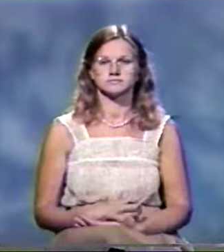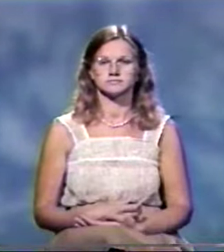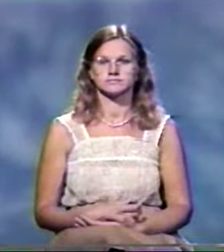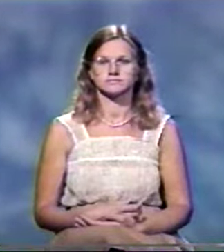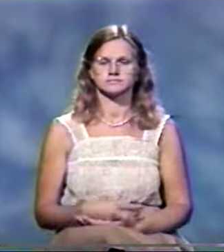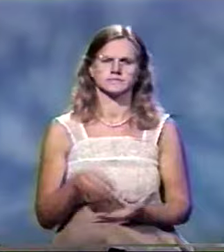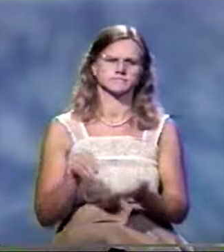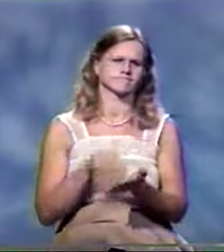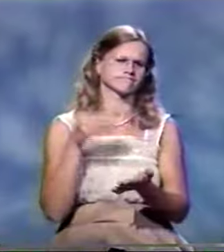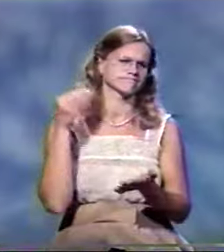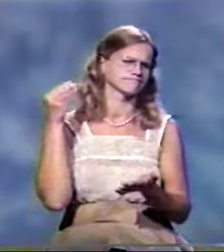Expensive.